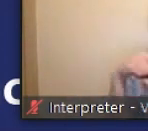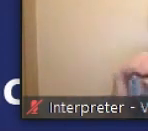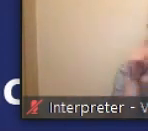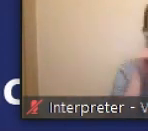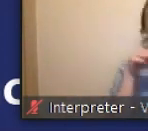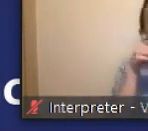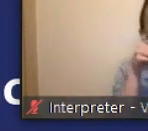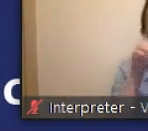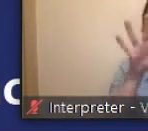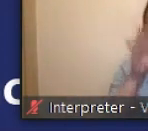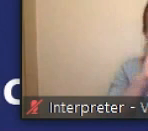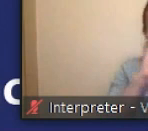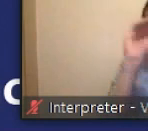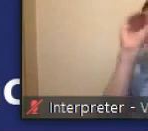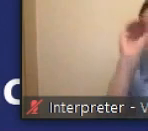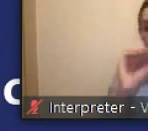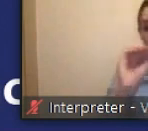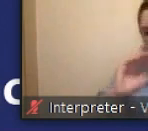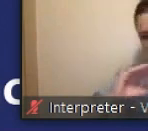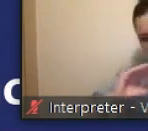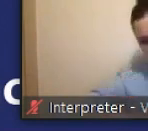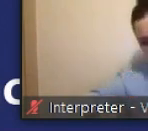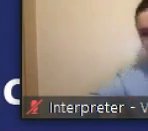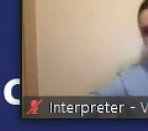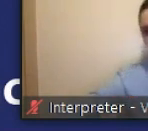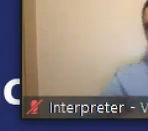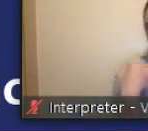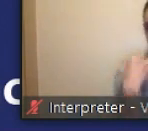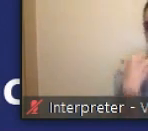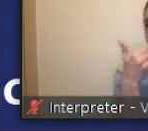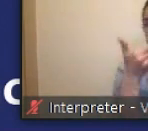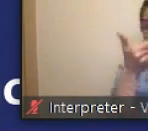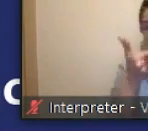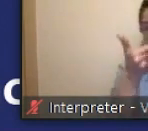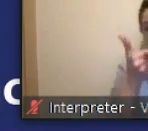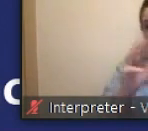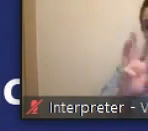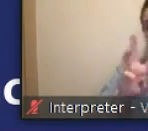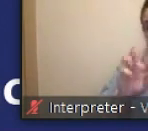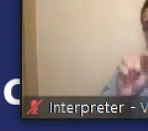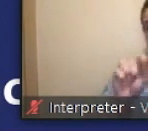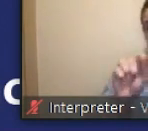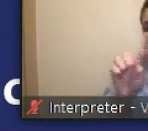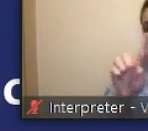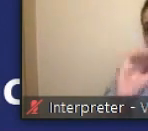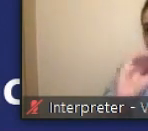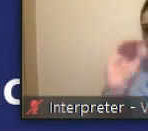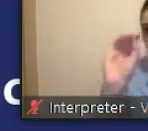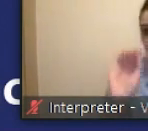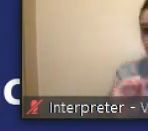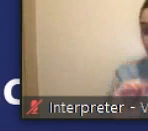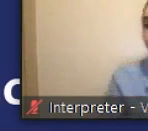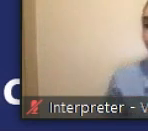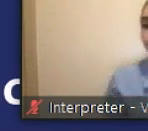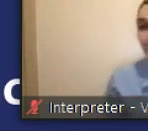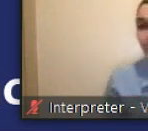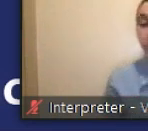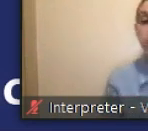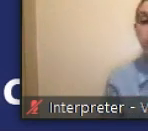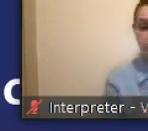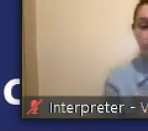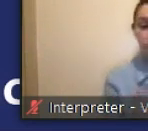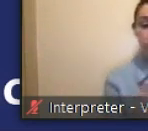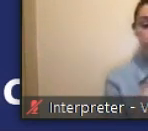getting close to that goal level. We're now at 6.1%. And similar to our case trends, we've seen a steady decrease in